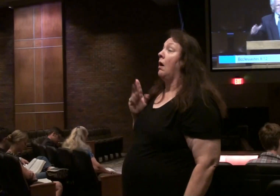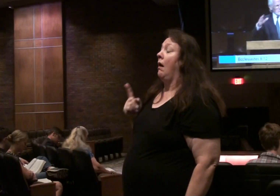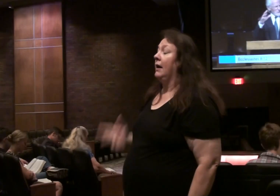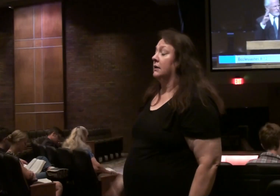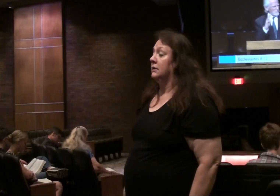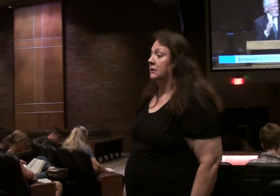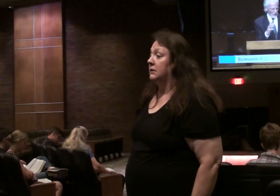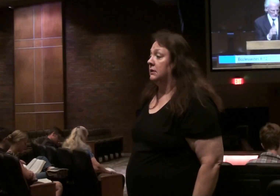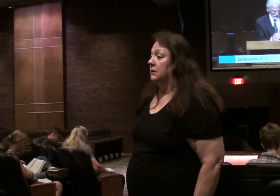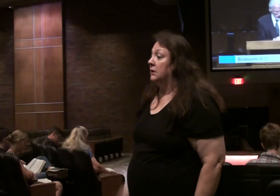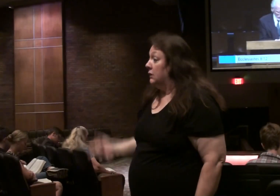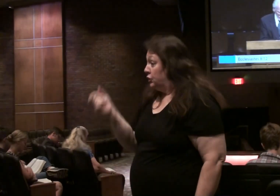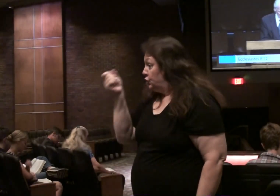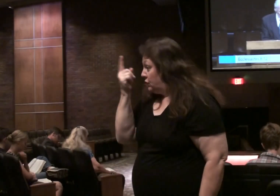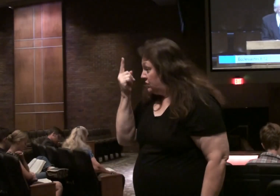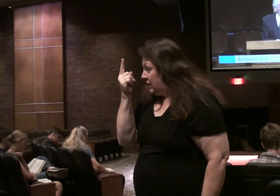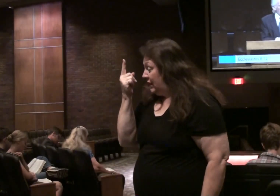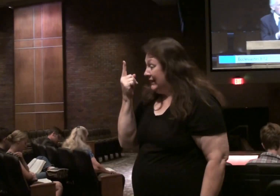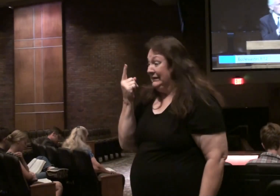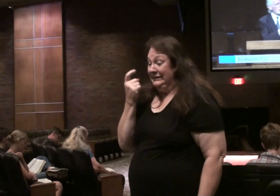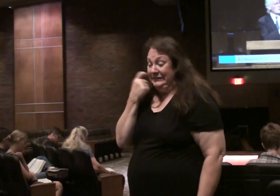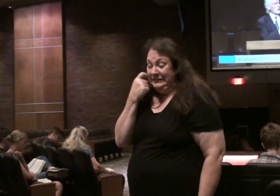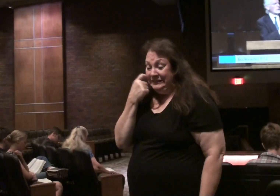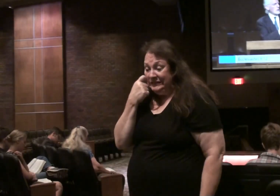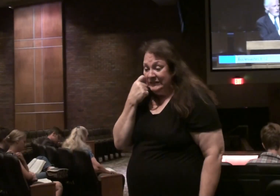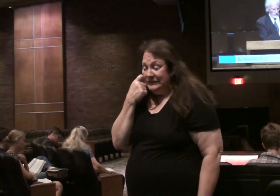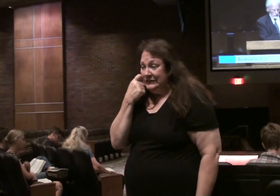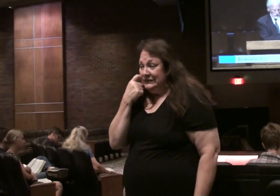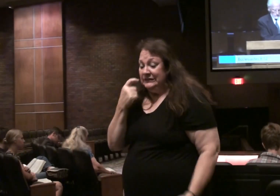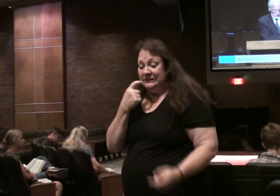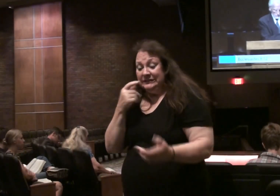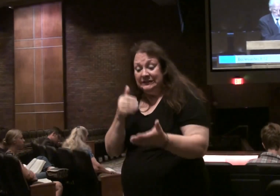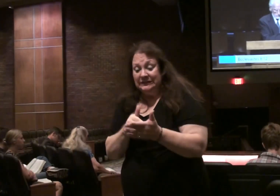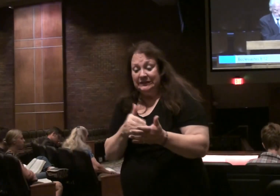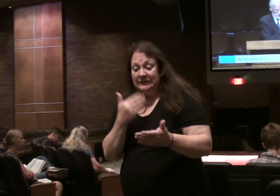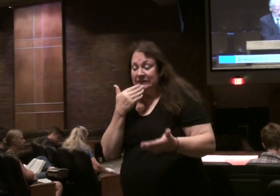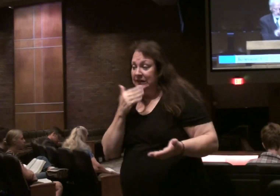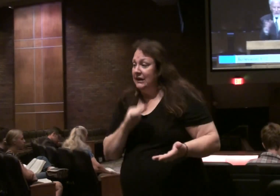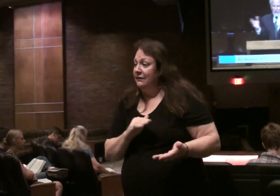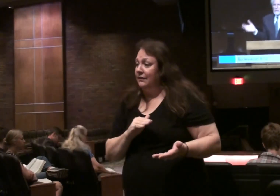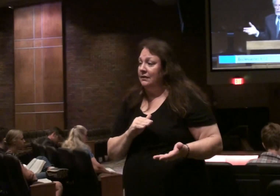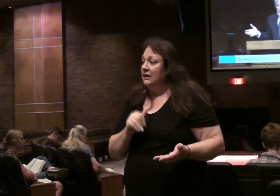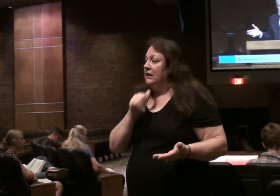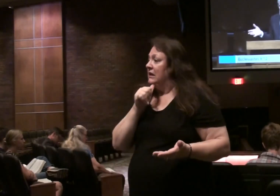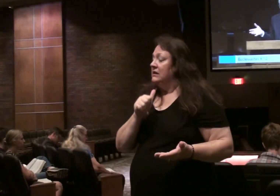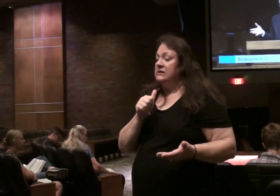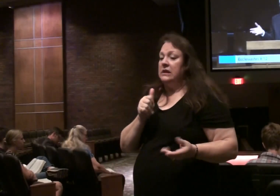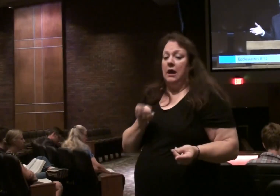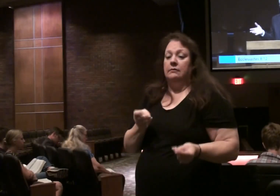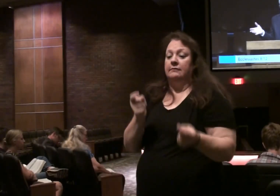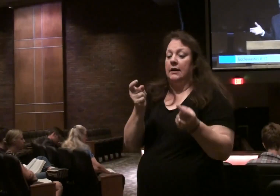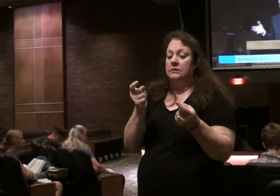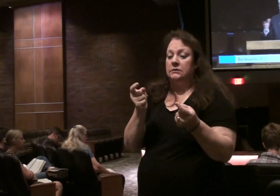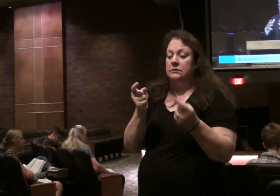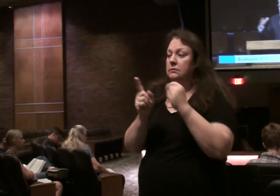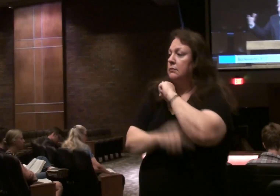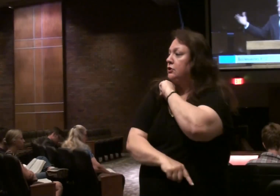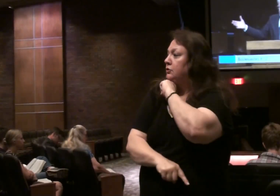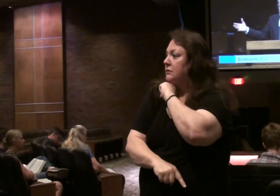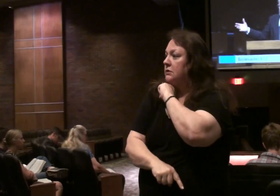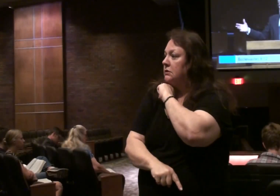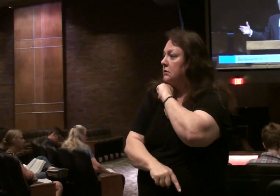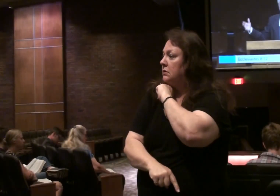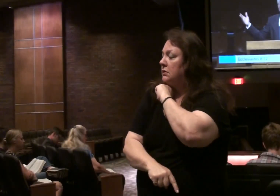Now, realize, he just talked about the sentence against evil is not executed quickly. And that may